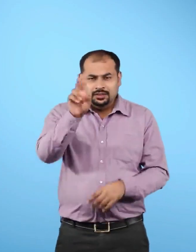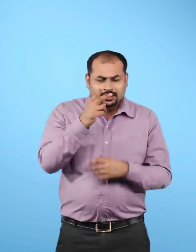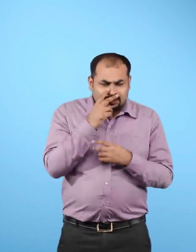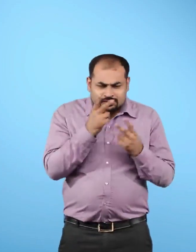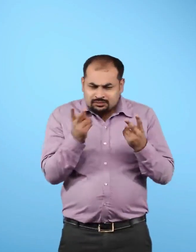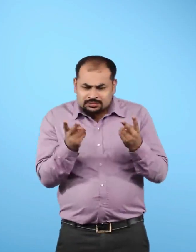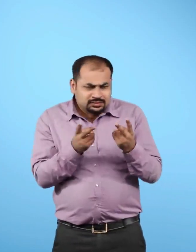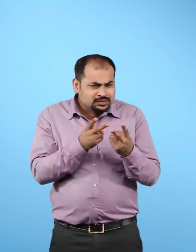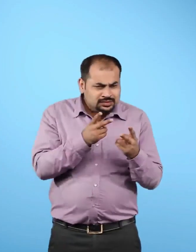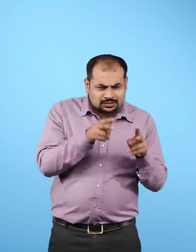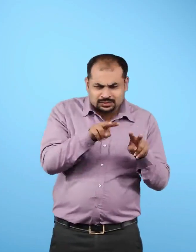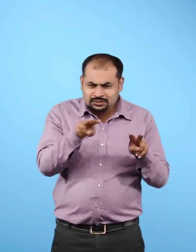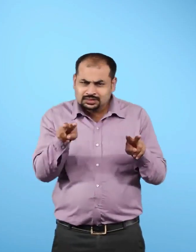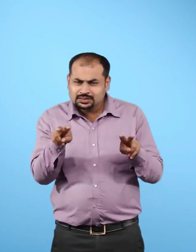Then check.